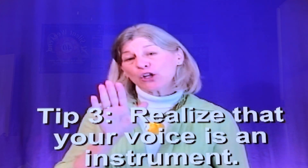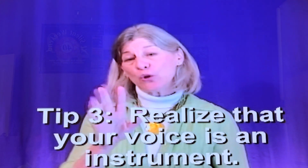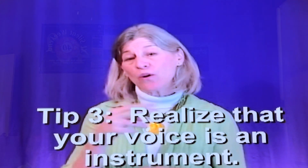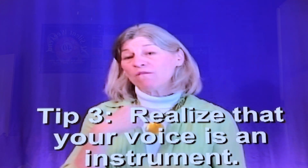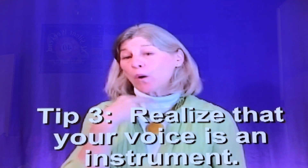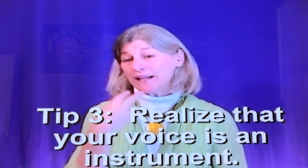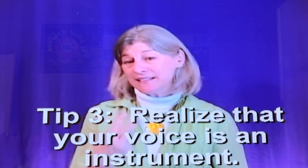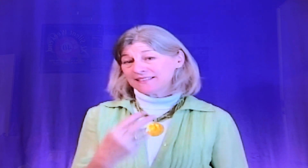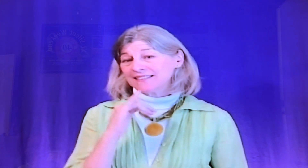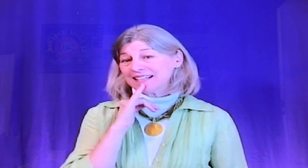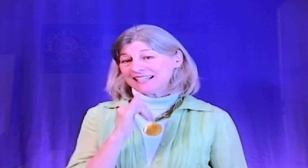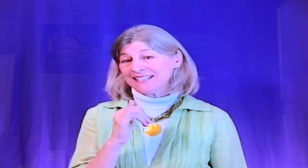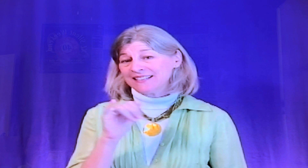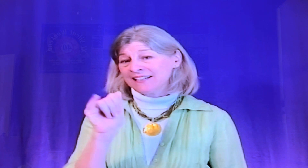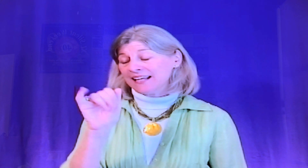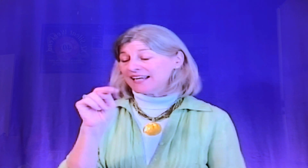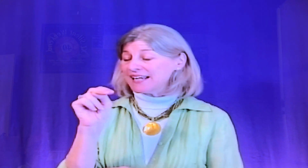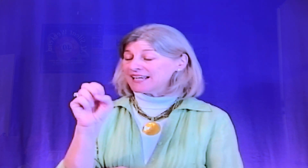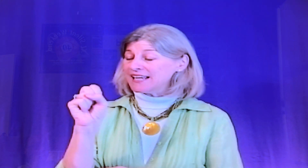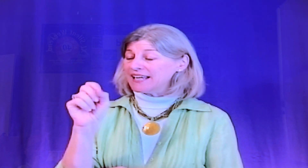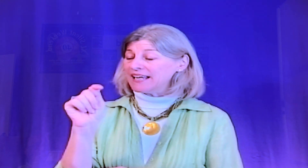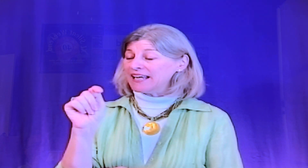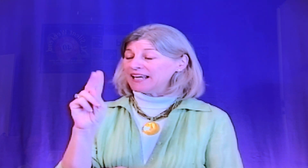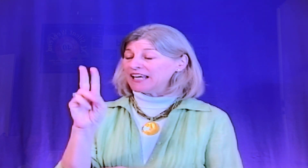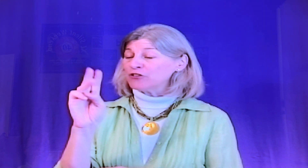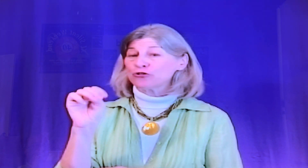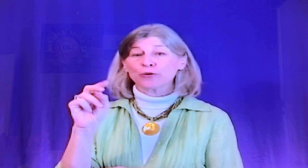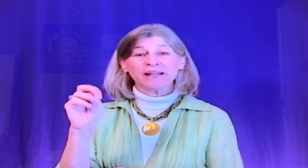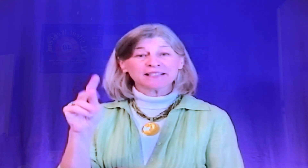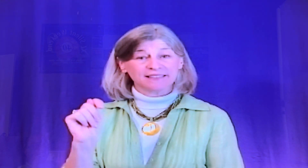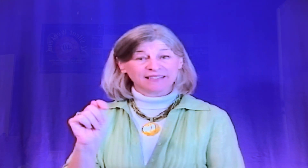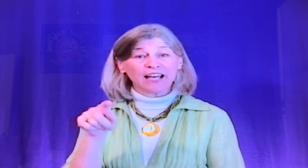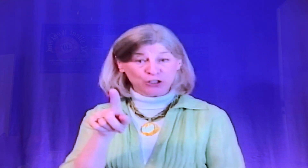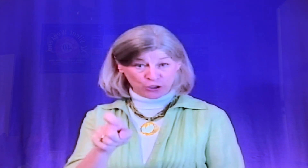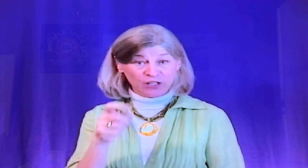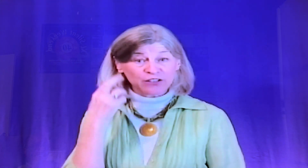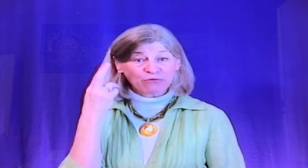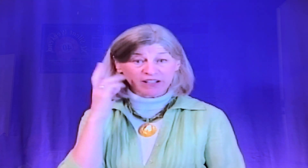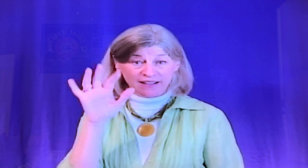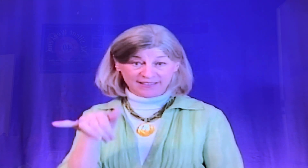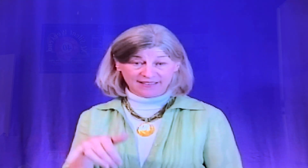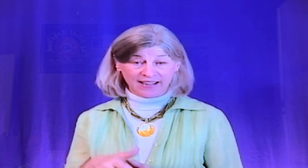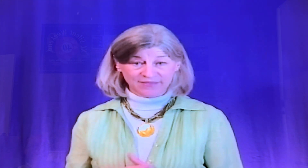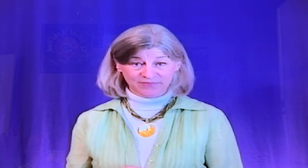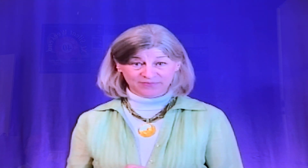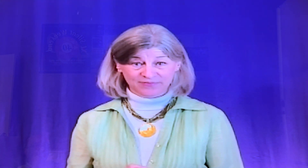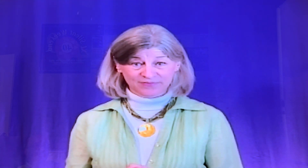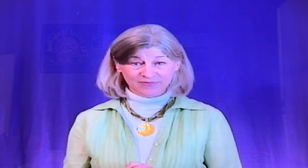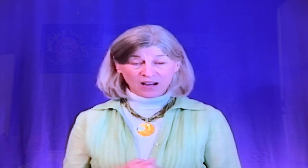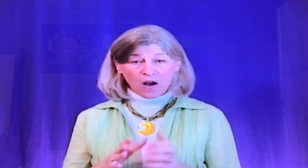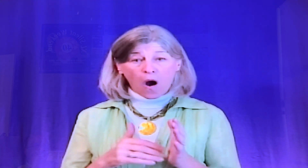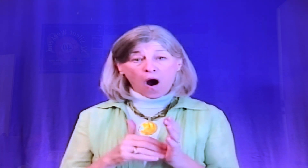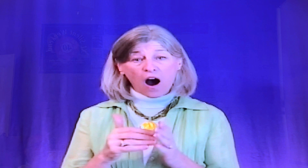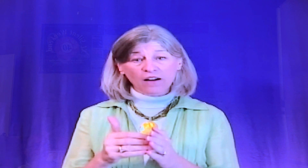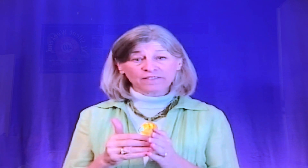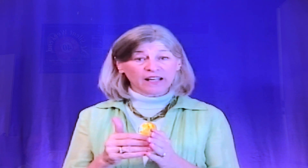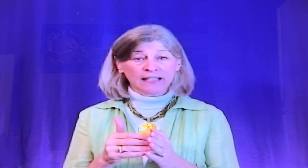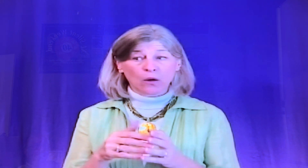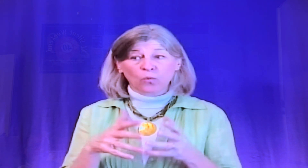your voice is an instrument, and you need to realize that. Often we